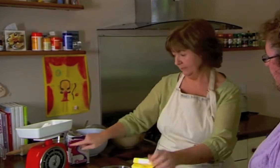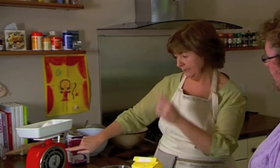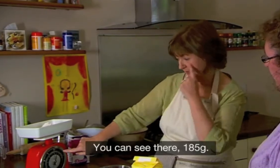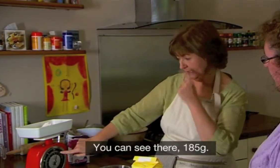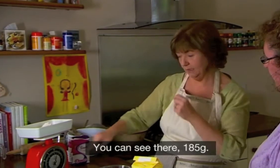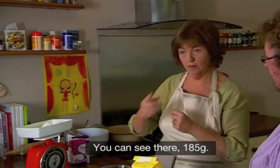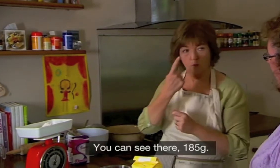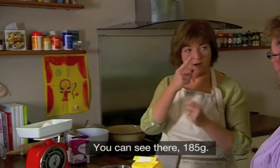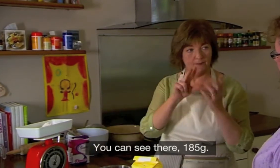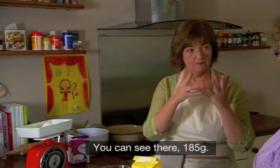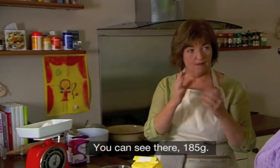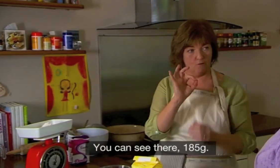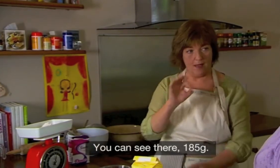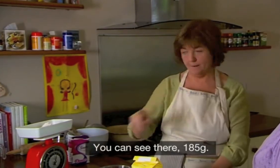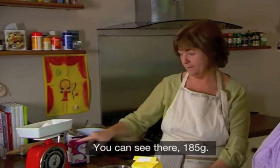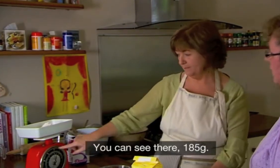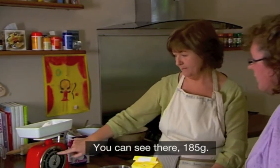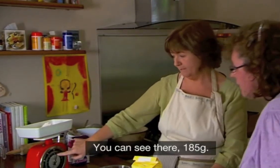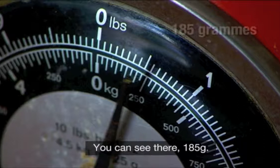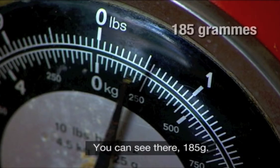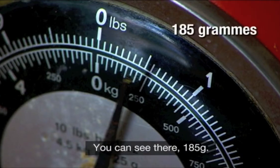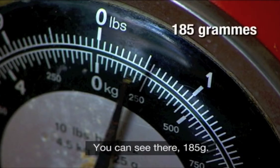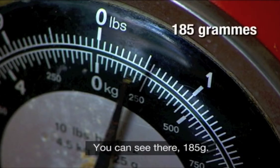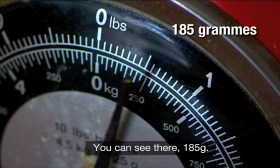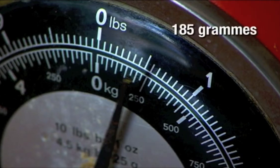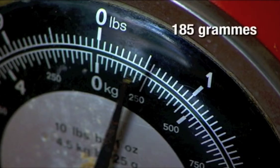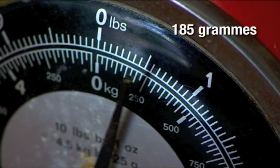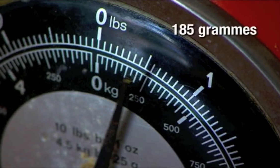You can see there, 185 grams.